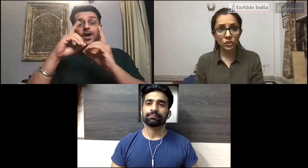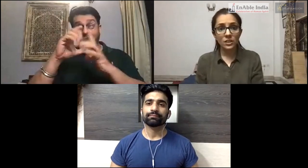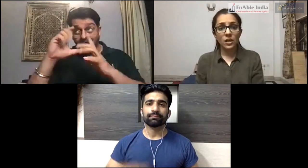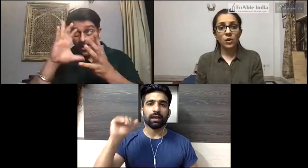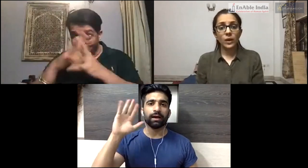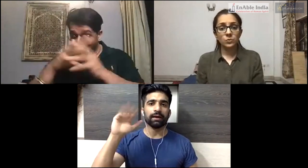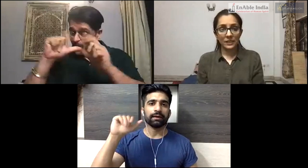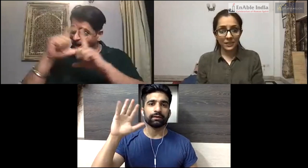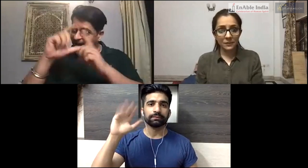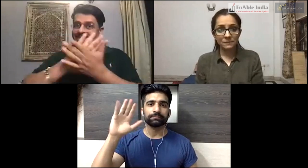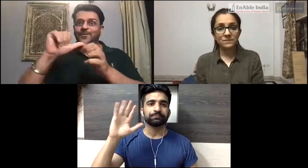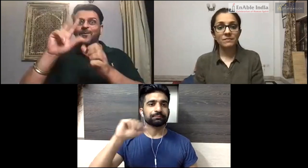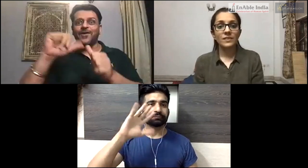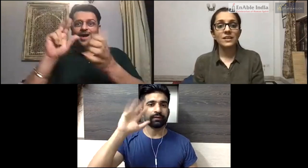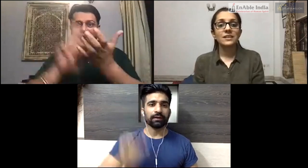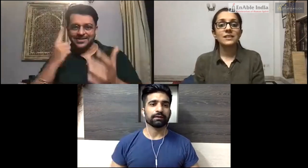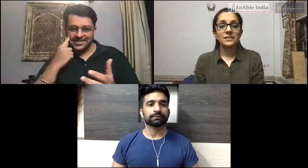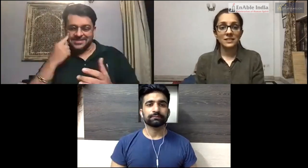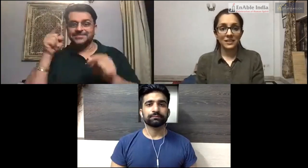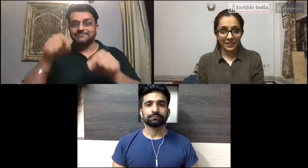Umesh Wadhavani.